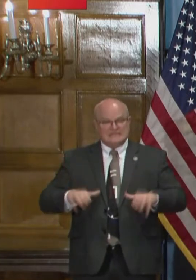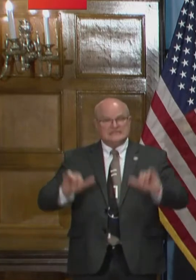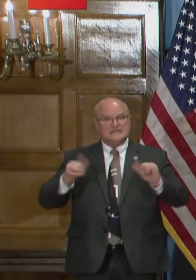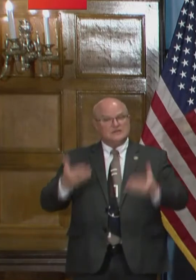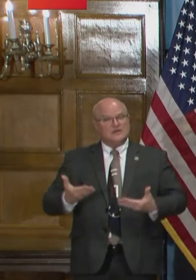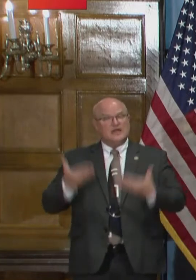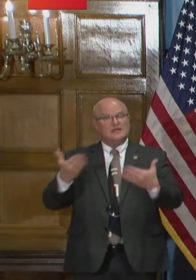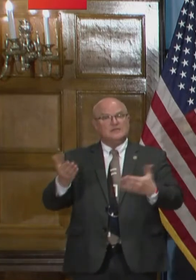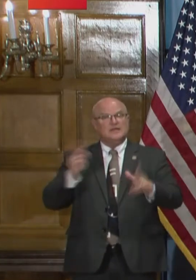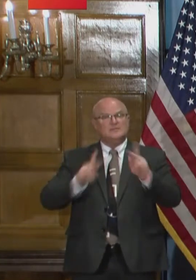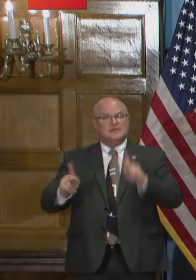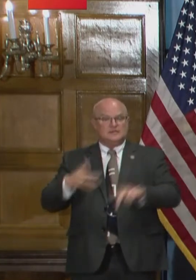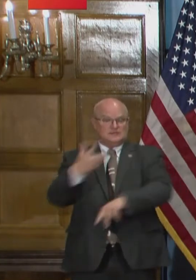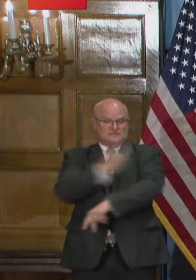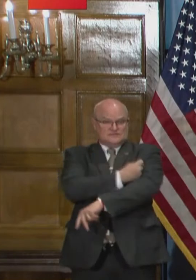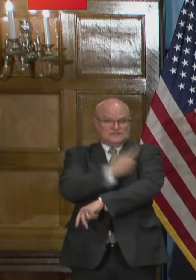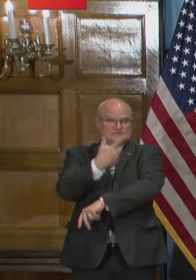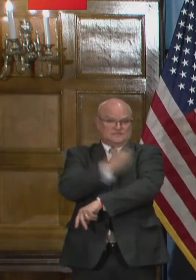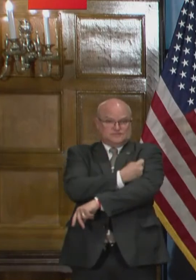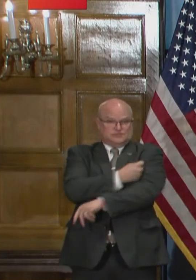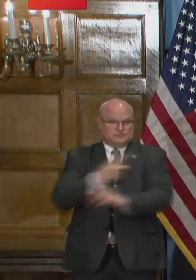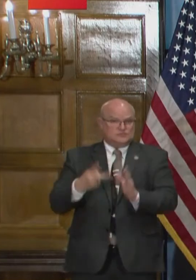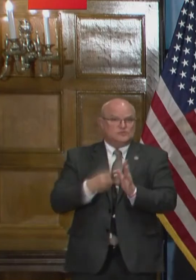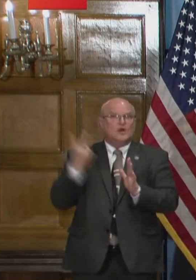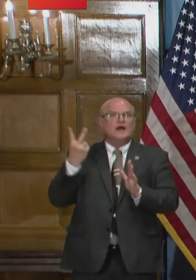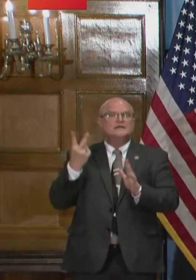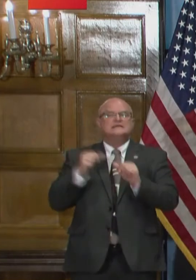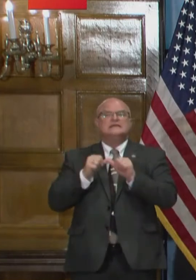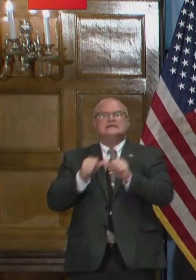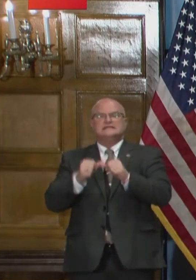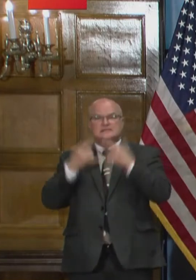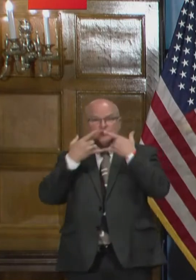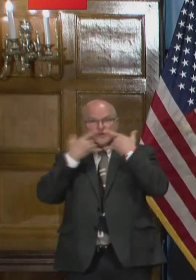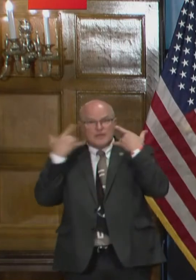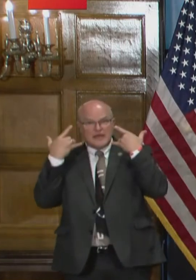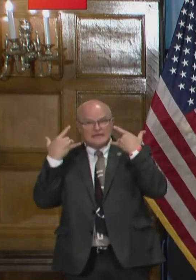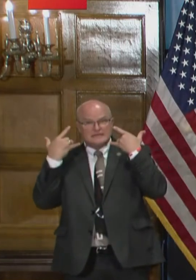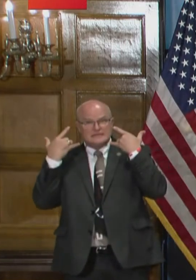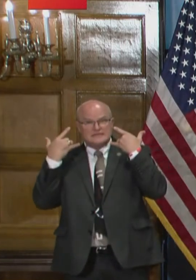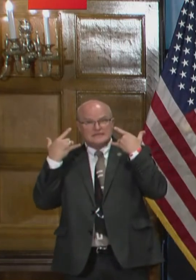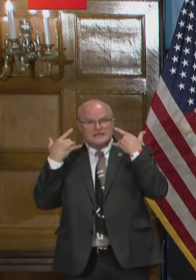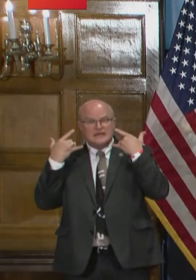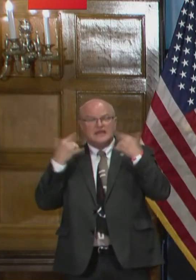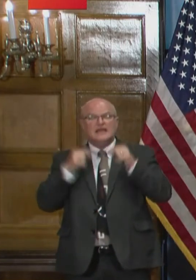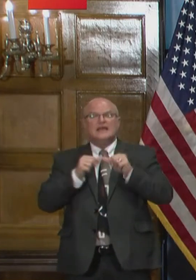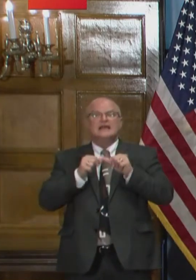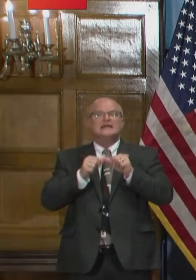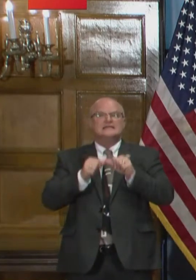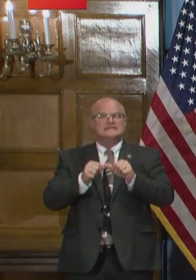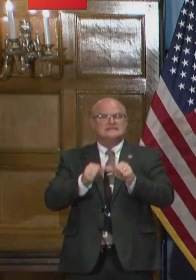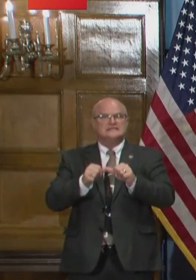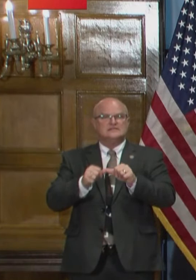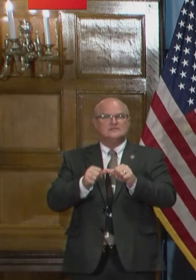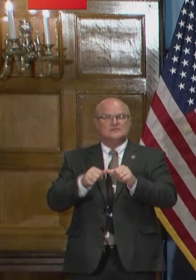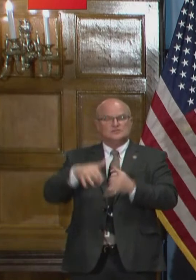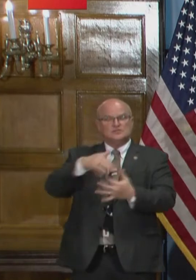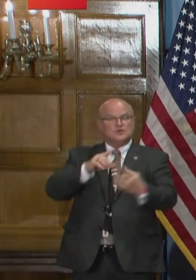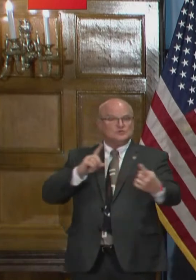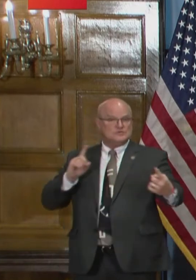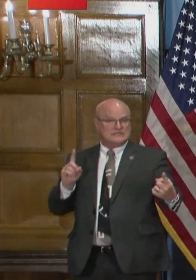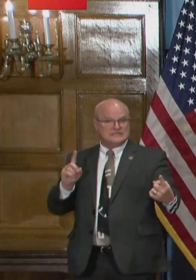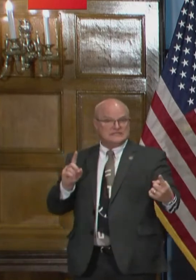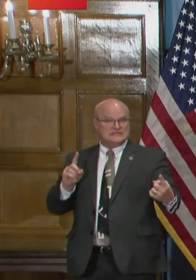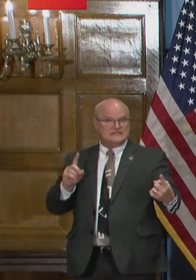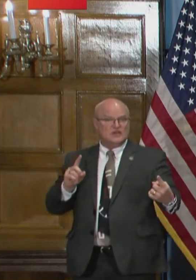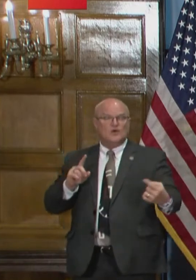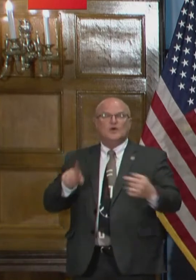recommended that people who are fully vaccinated continue to wear their masks and they continue to social distance